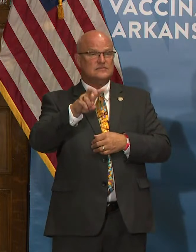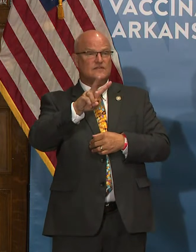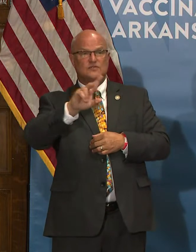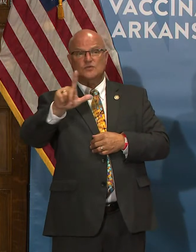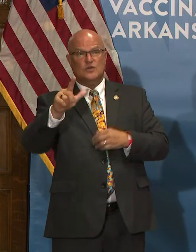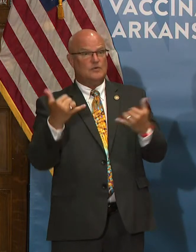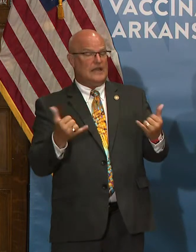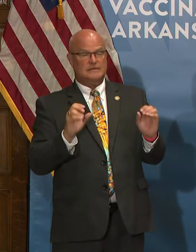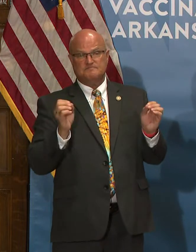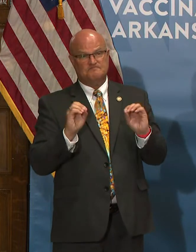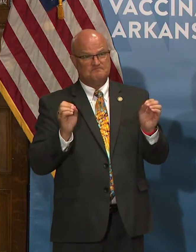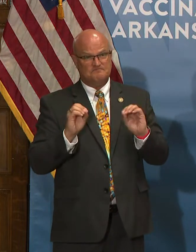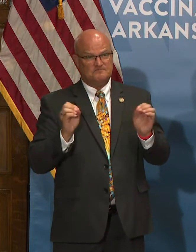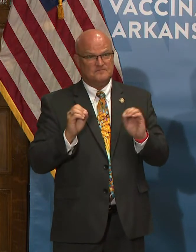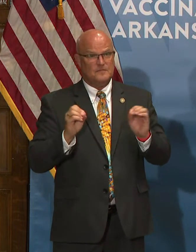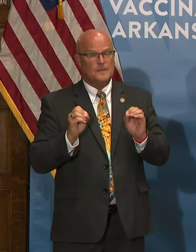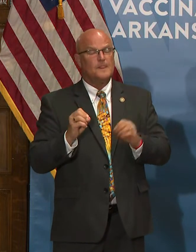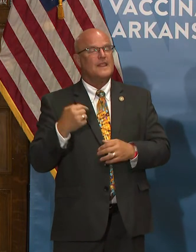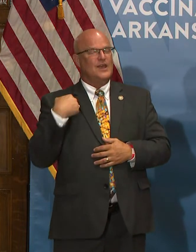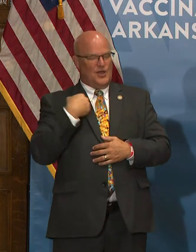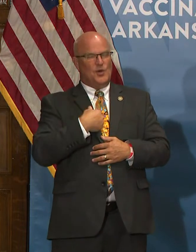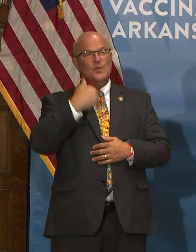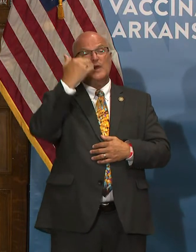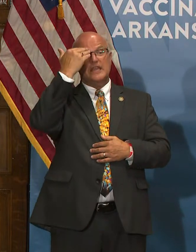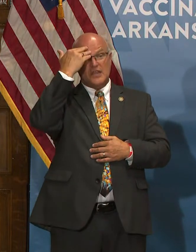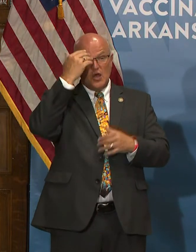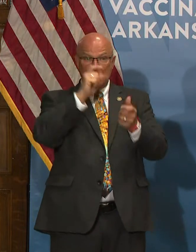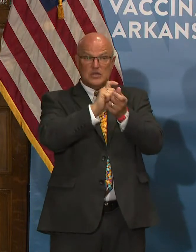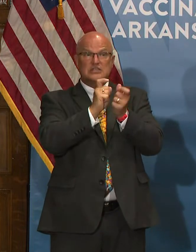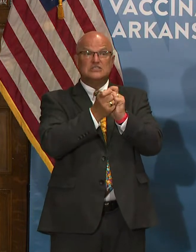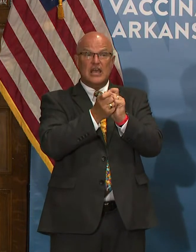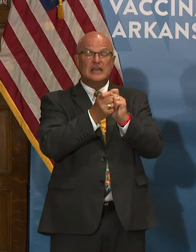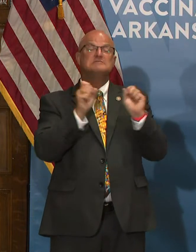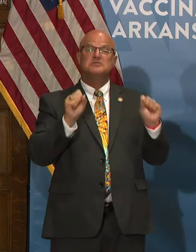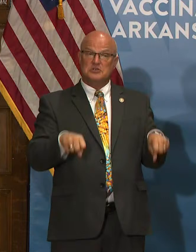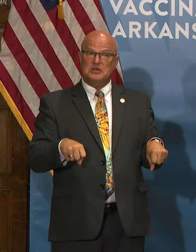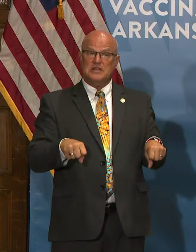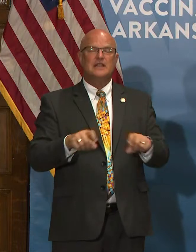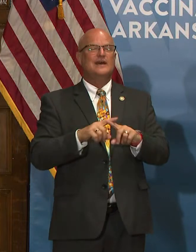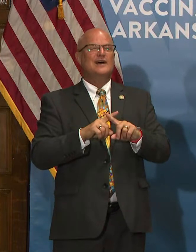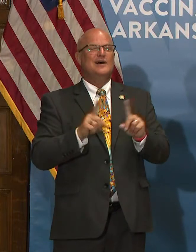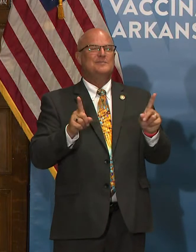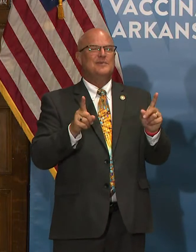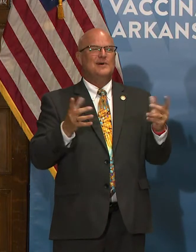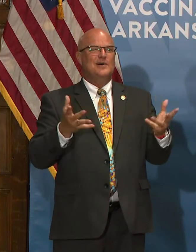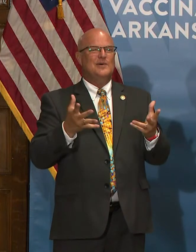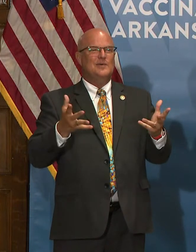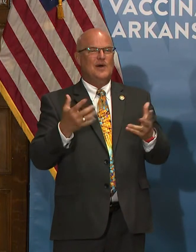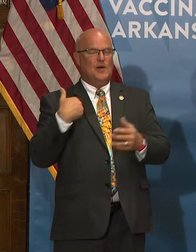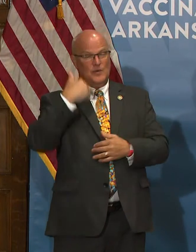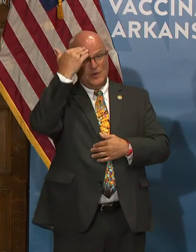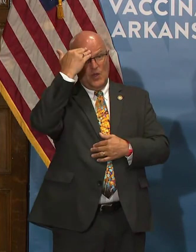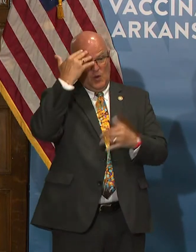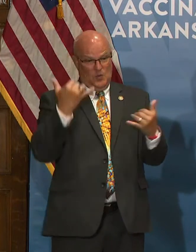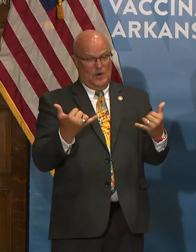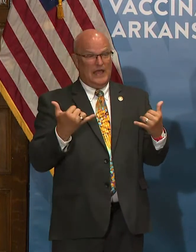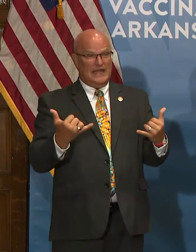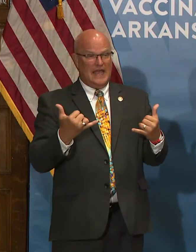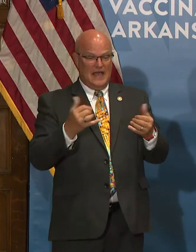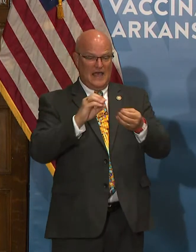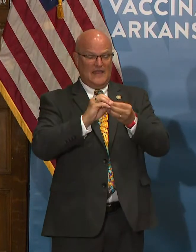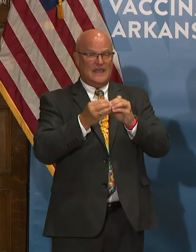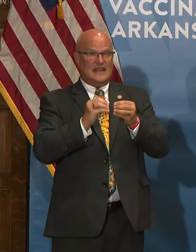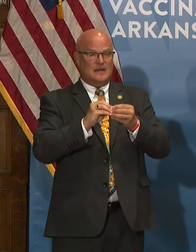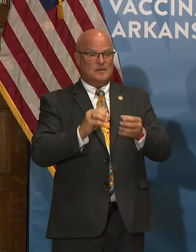at this time. We know that that could change in the future, but what we know right now is that the number